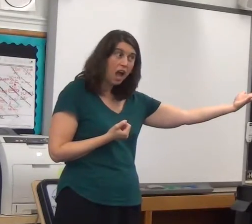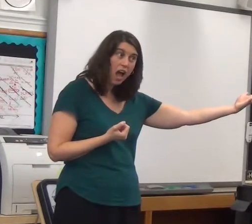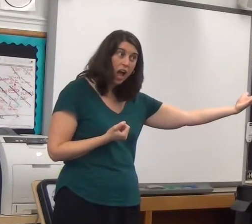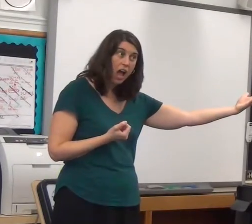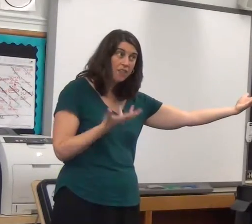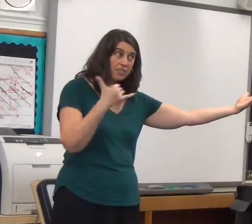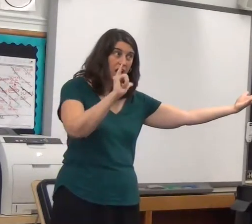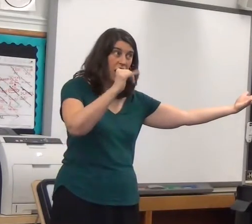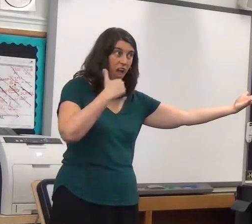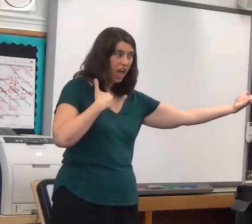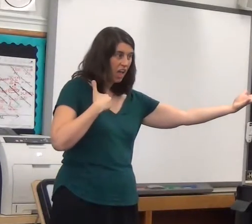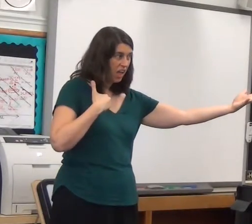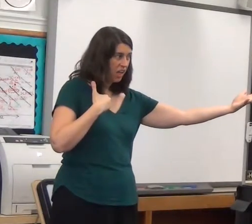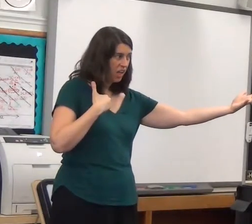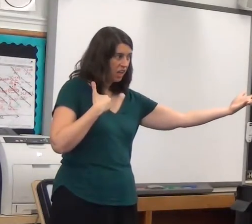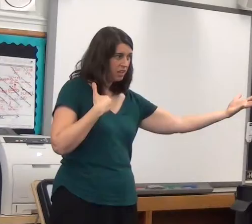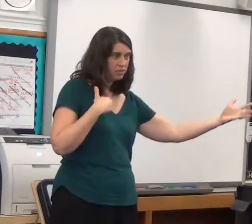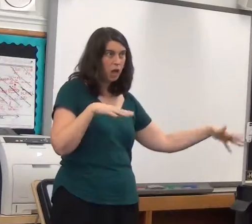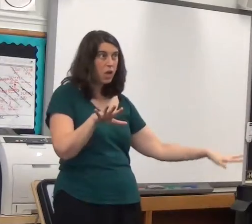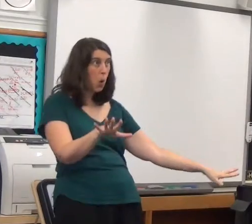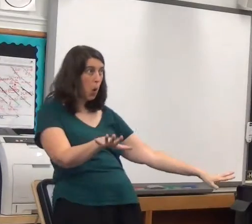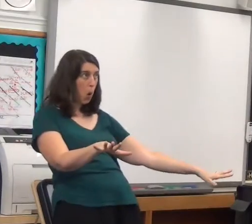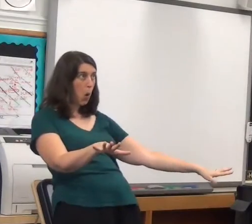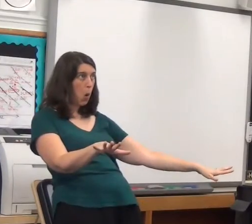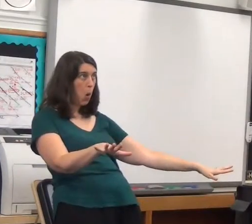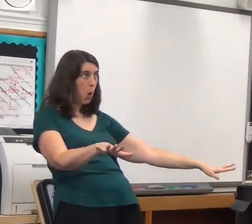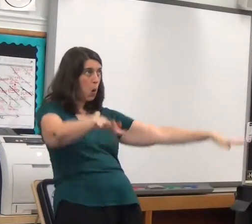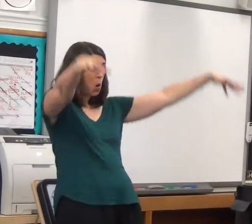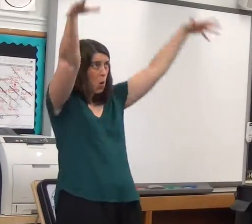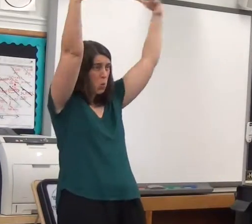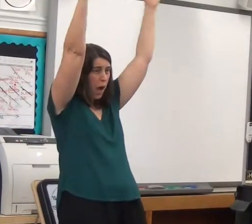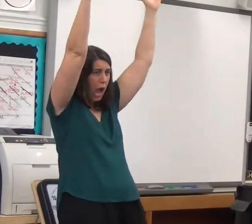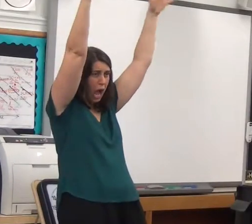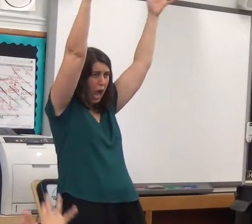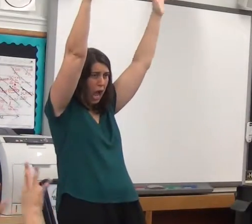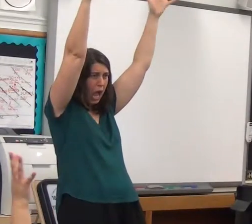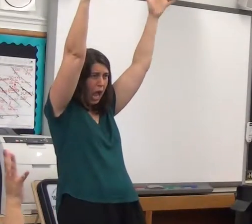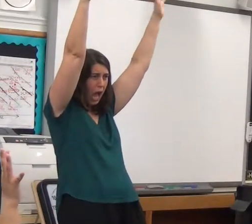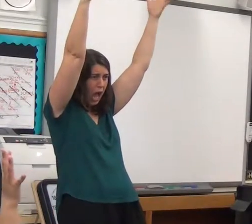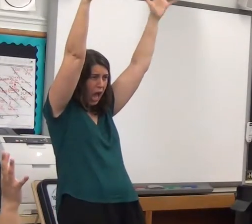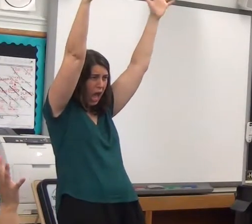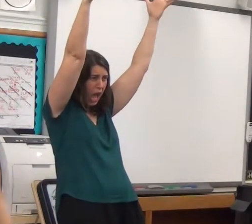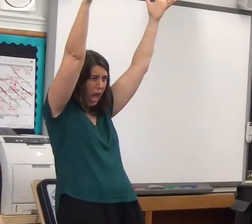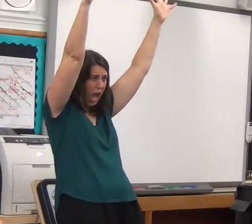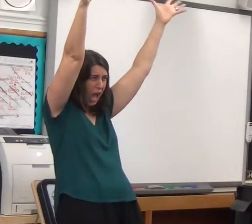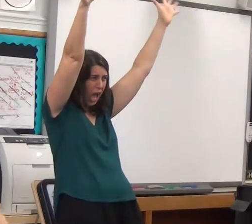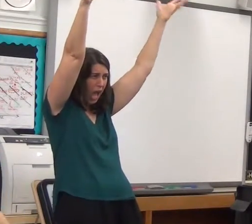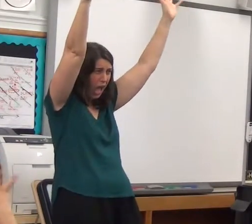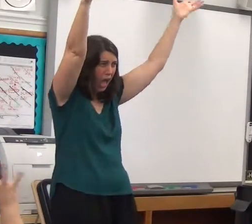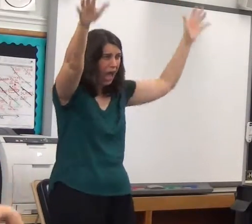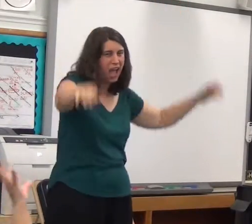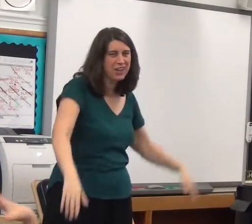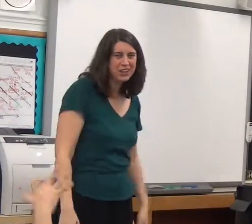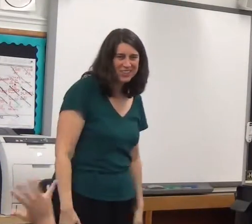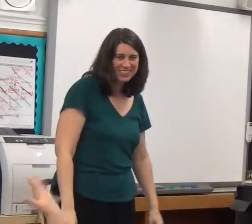1, 2, 3, 4, 5 cards. Everyone was so amazed. They all threw their hands up in the air, and they said, "That's amazing!"